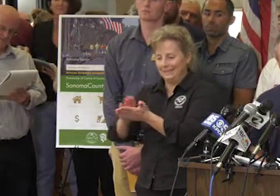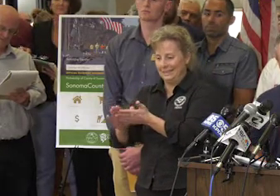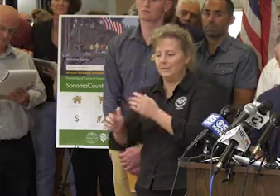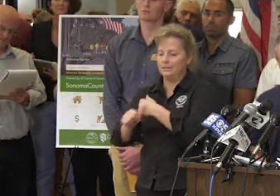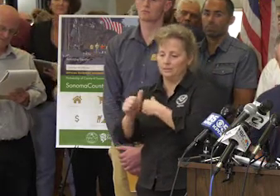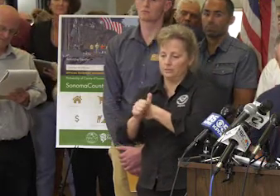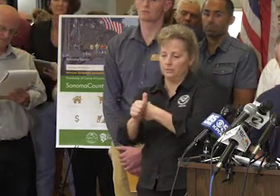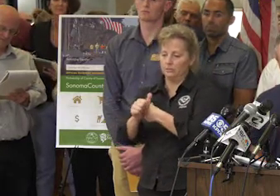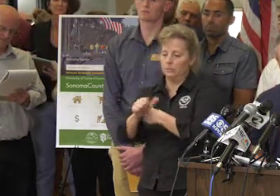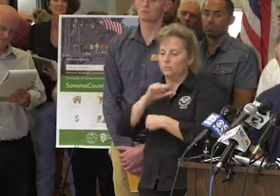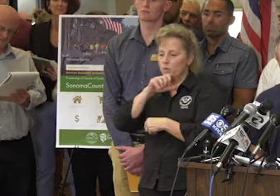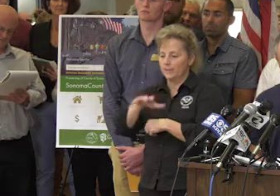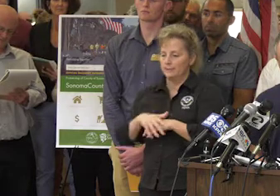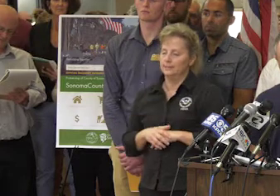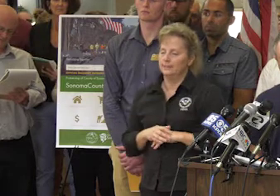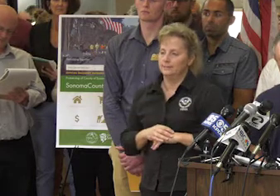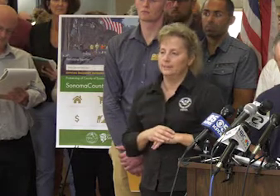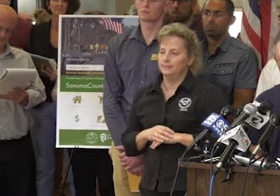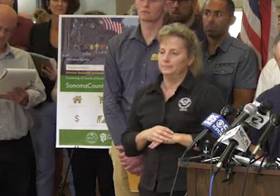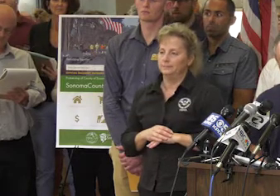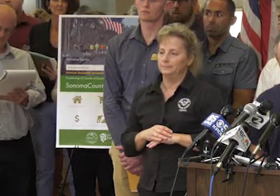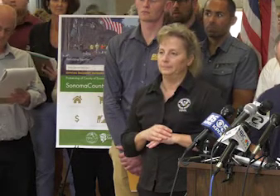household hazardous waste.